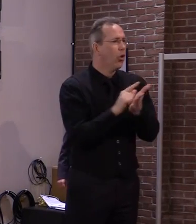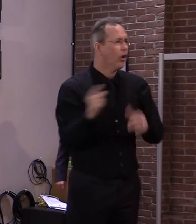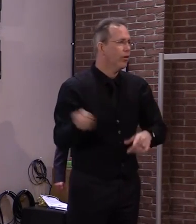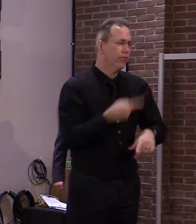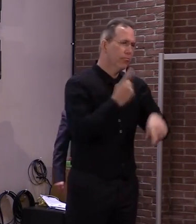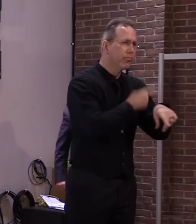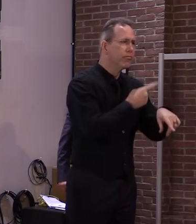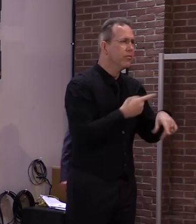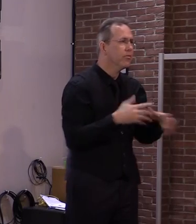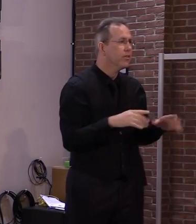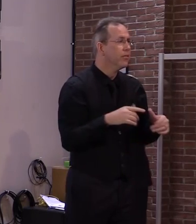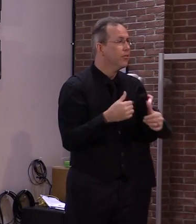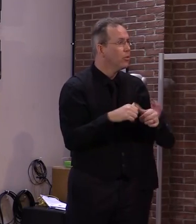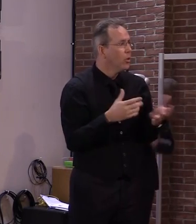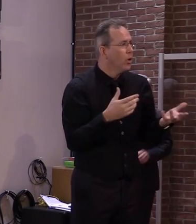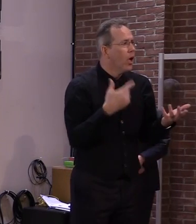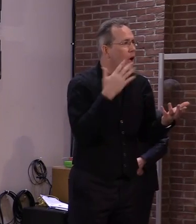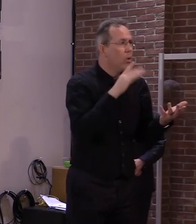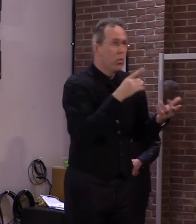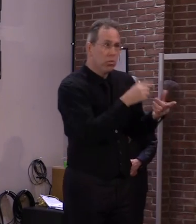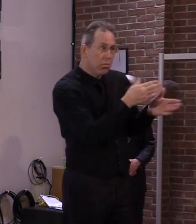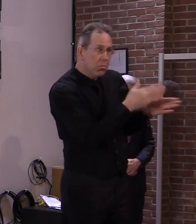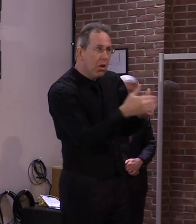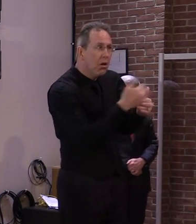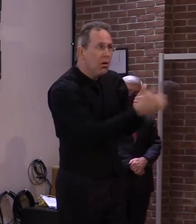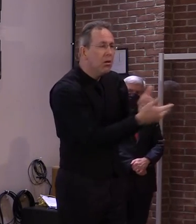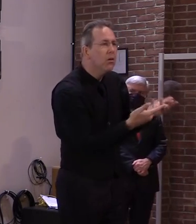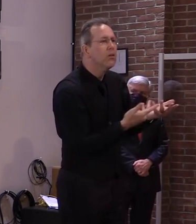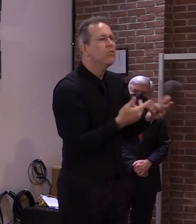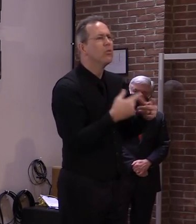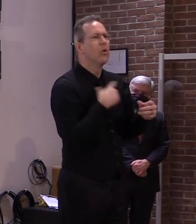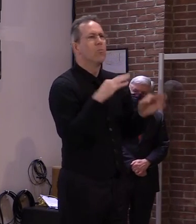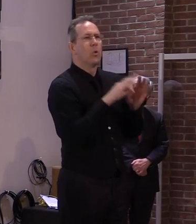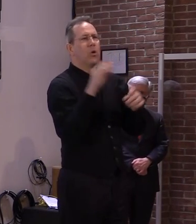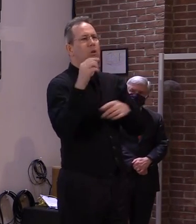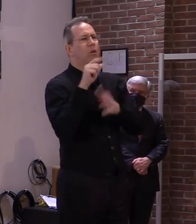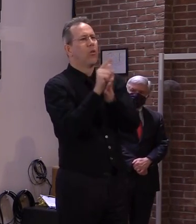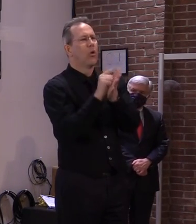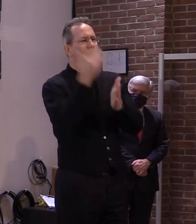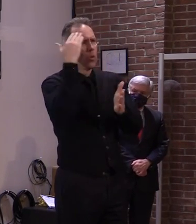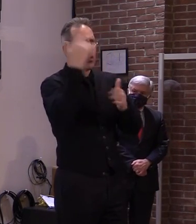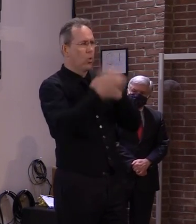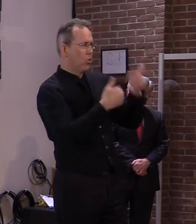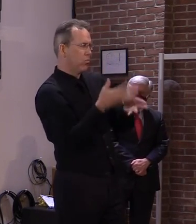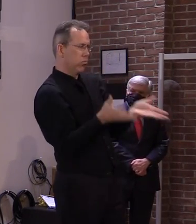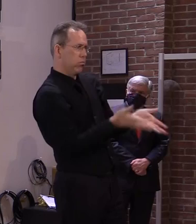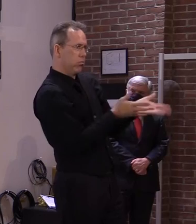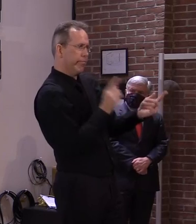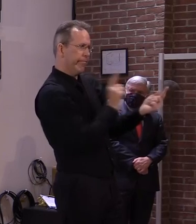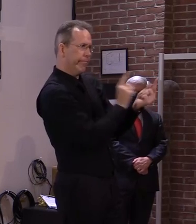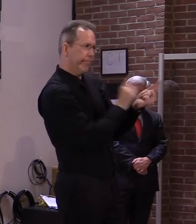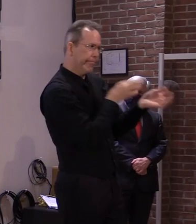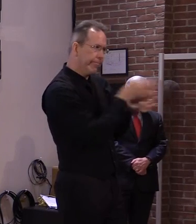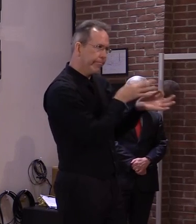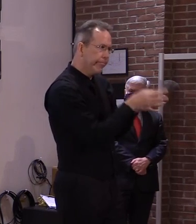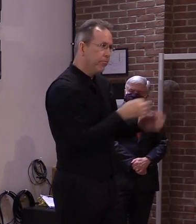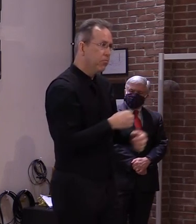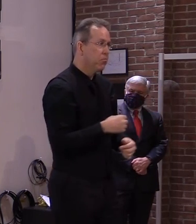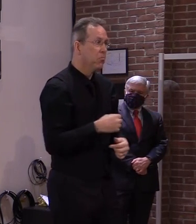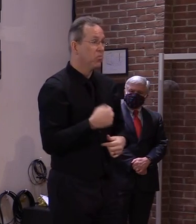That's probably a better question for the Attorney General. I just learned about it, really. I just learned about this